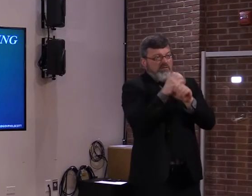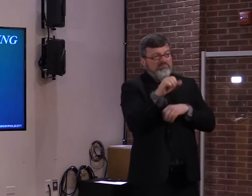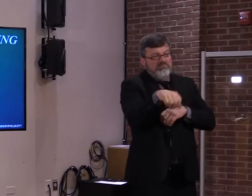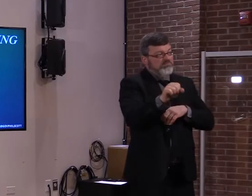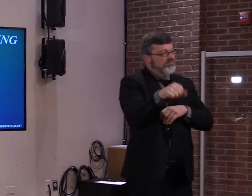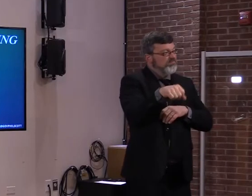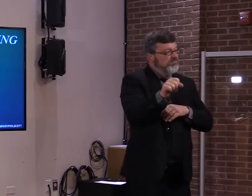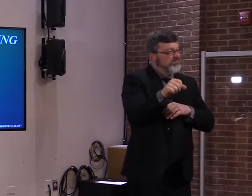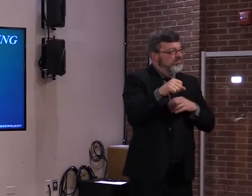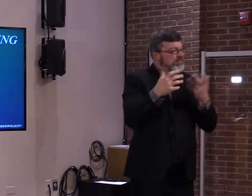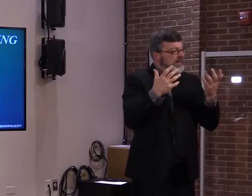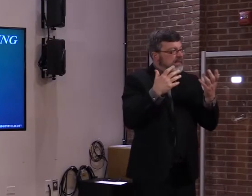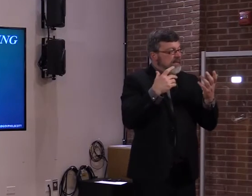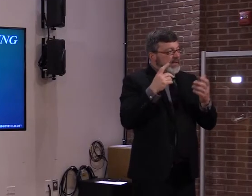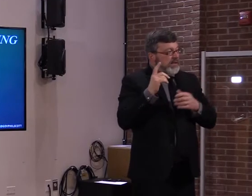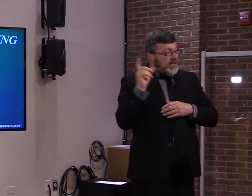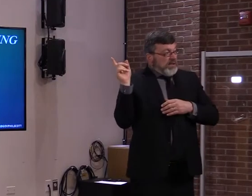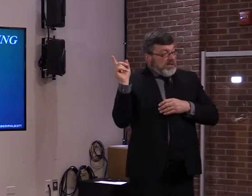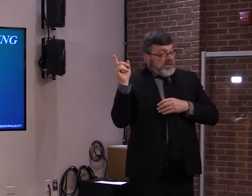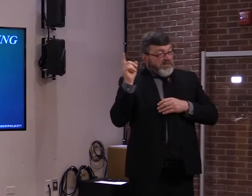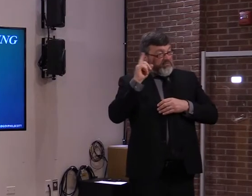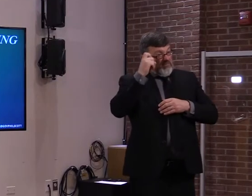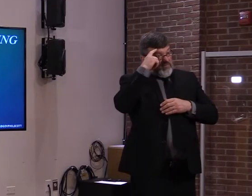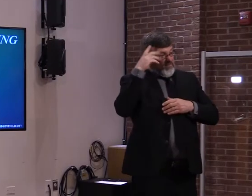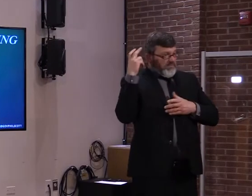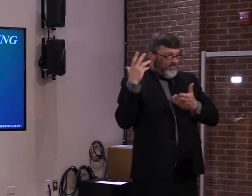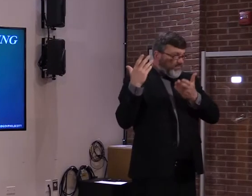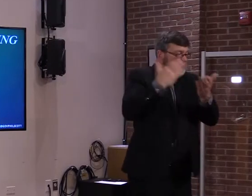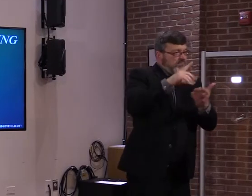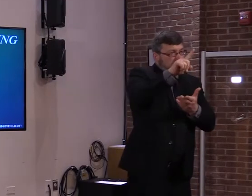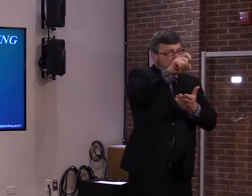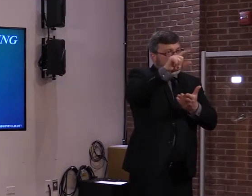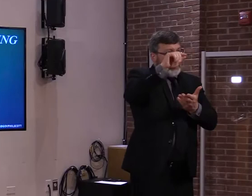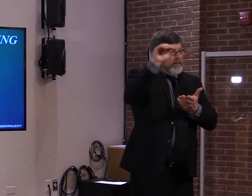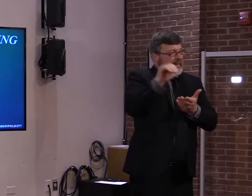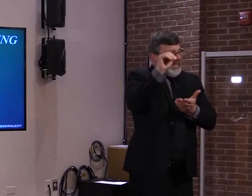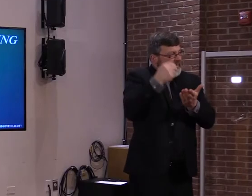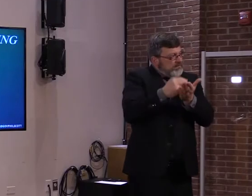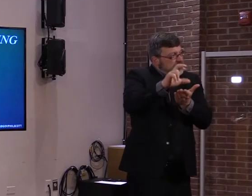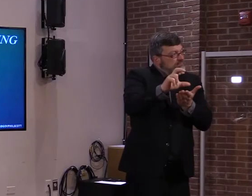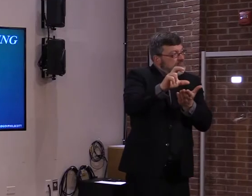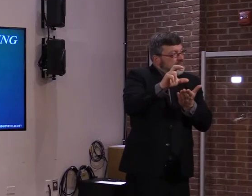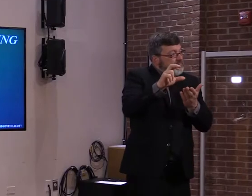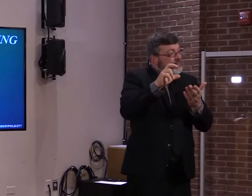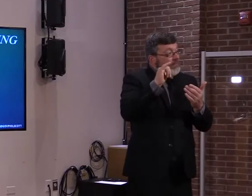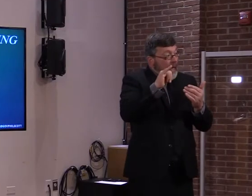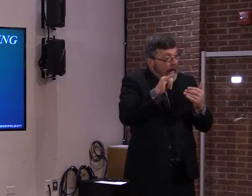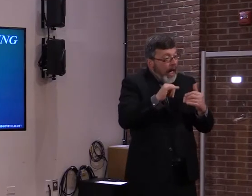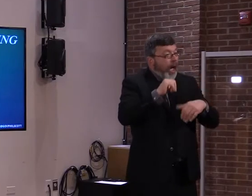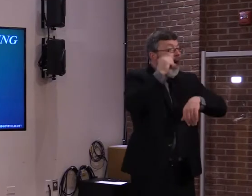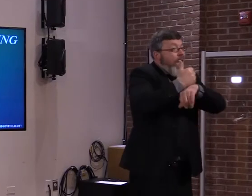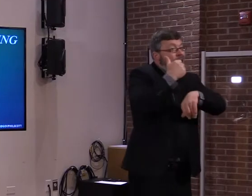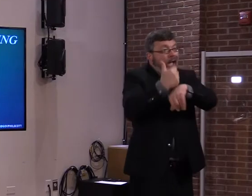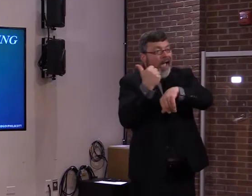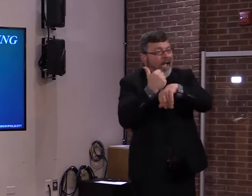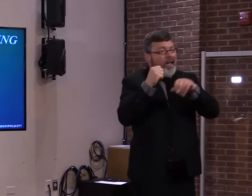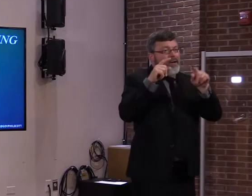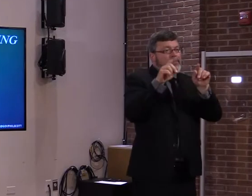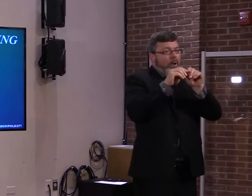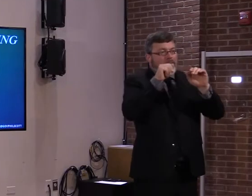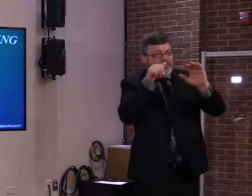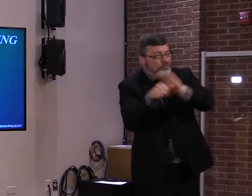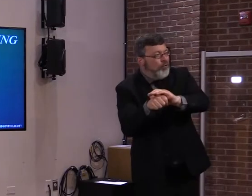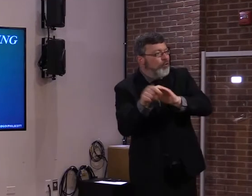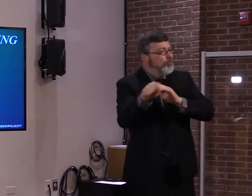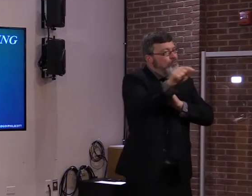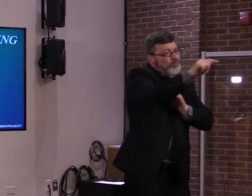million. Shelter capacity is increasing as we move forward into the summer. And we have